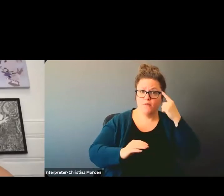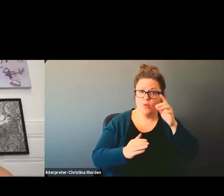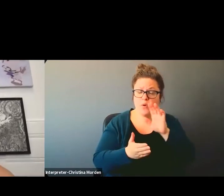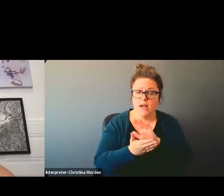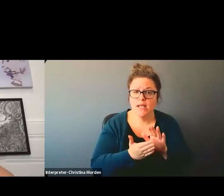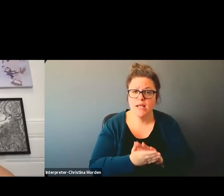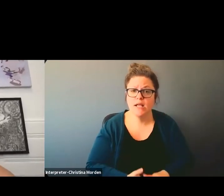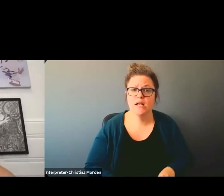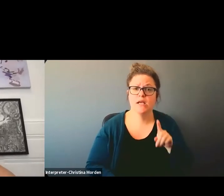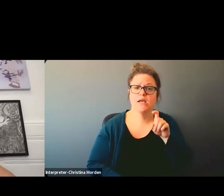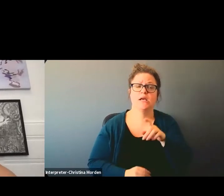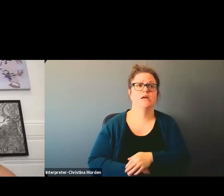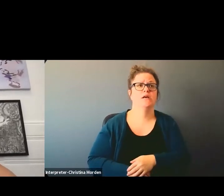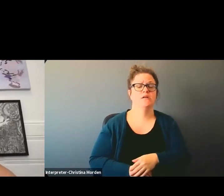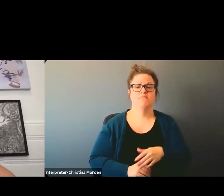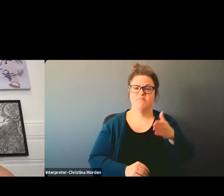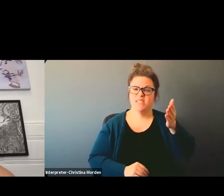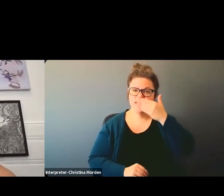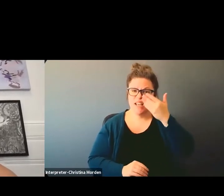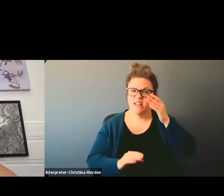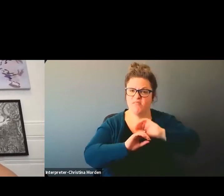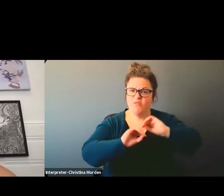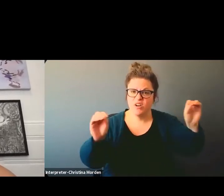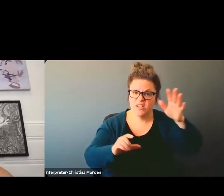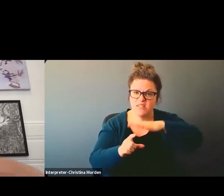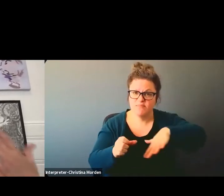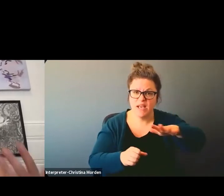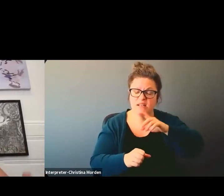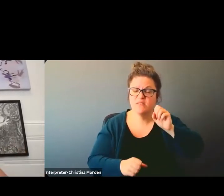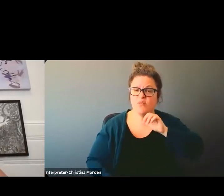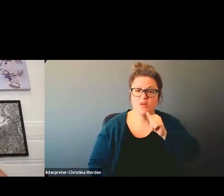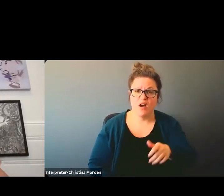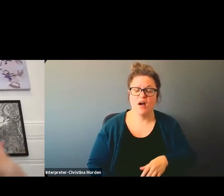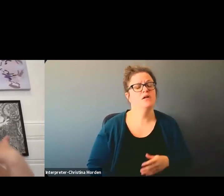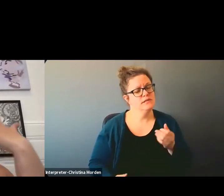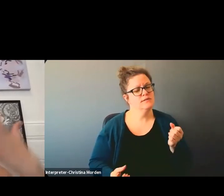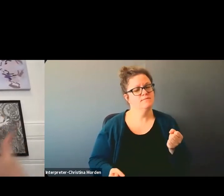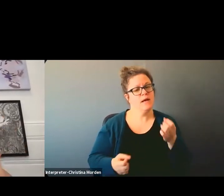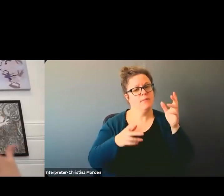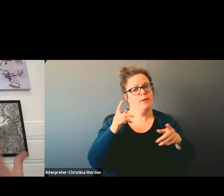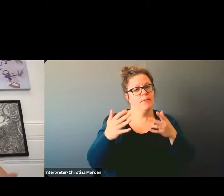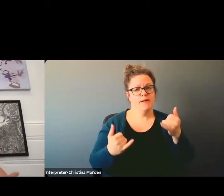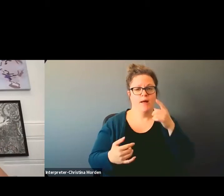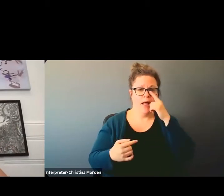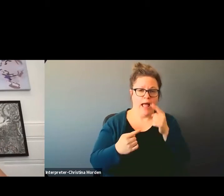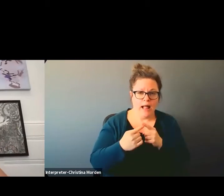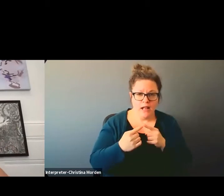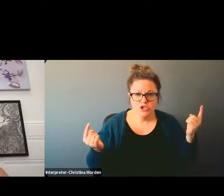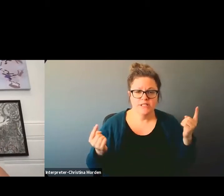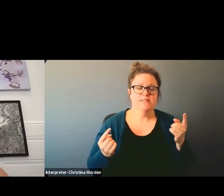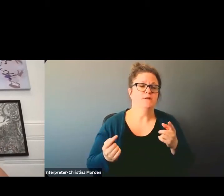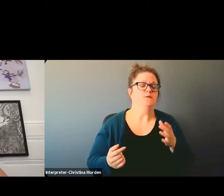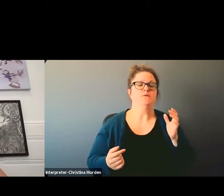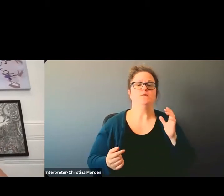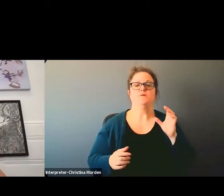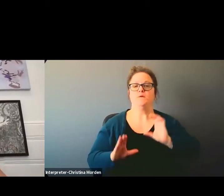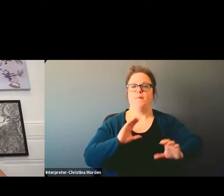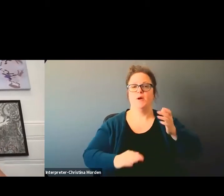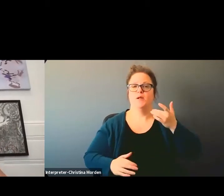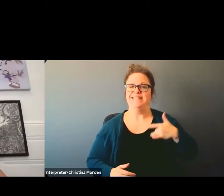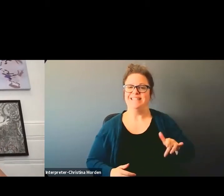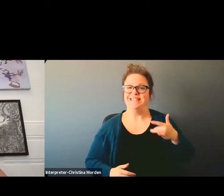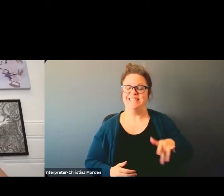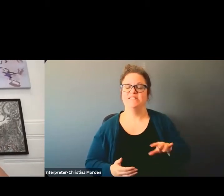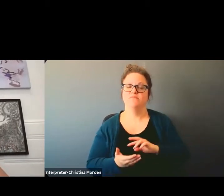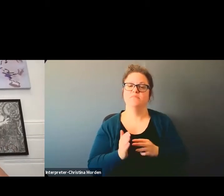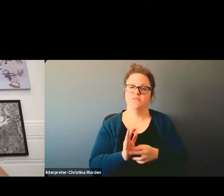Is the space scent free? With more and more people having allergies and having extreme chemical sensitivities, these are really